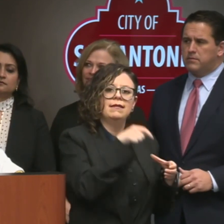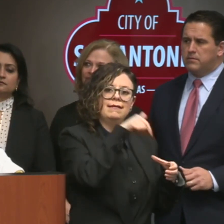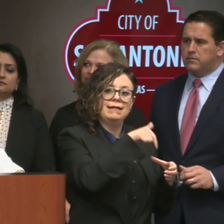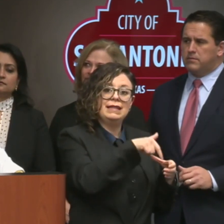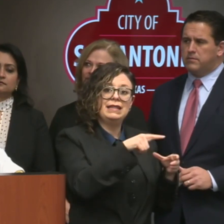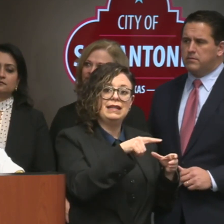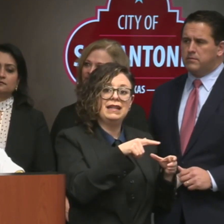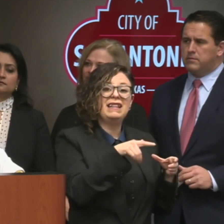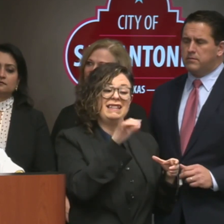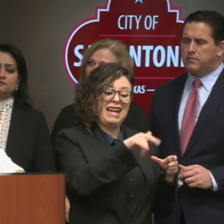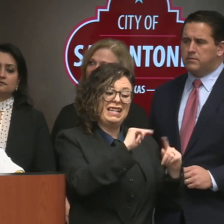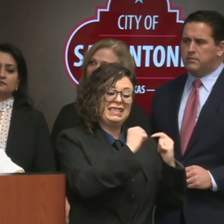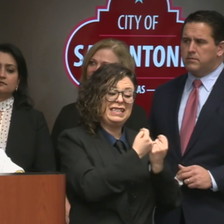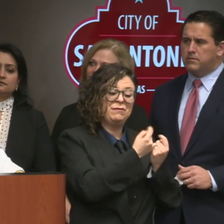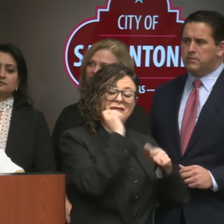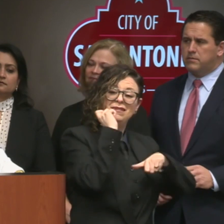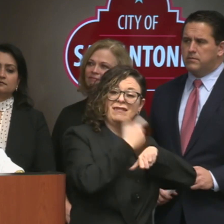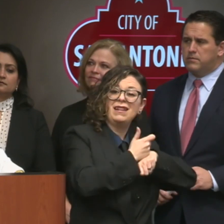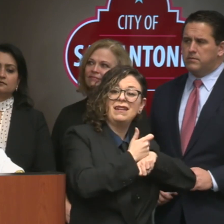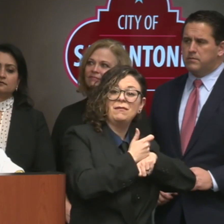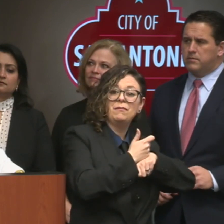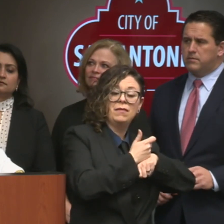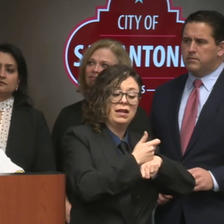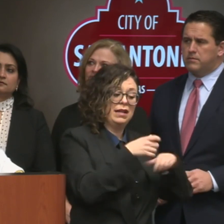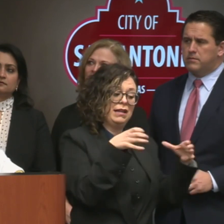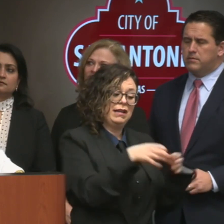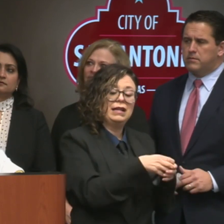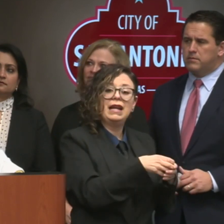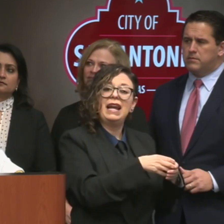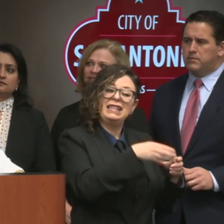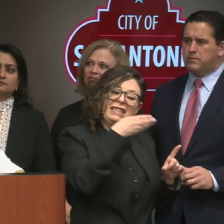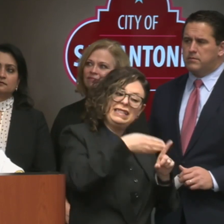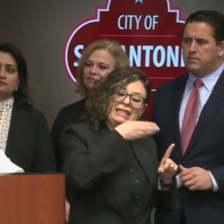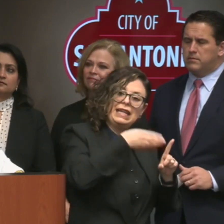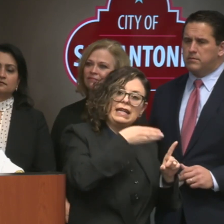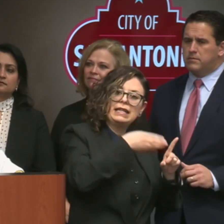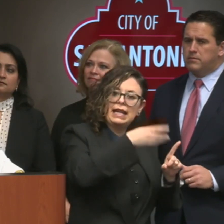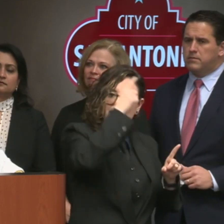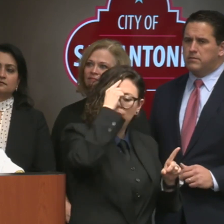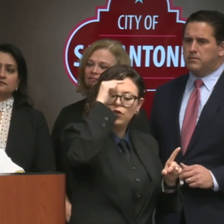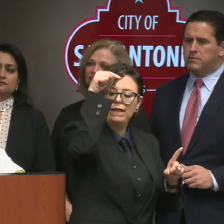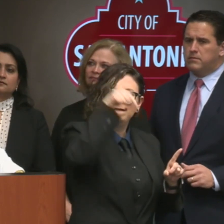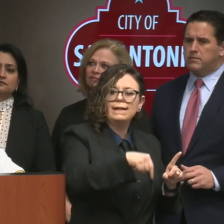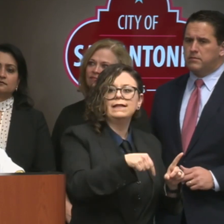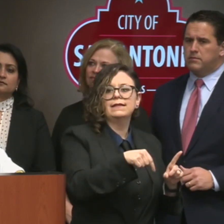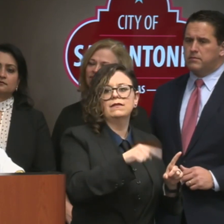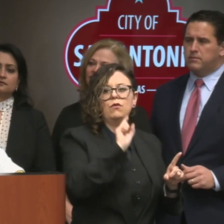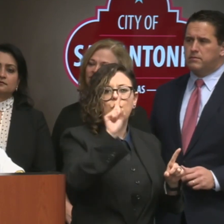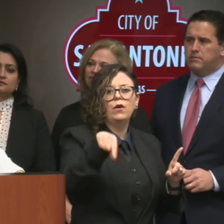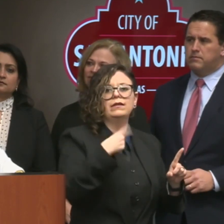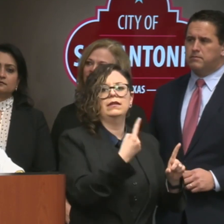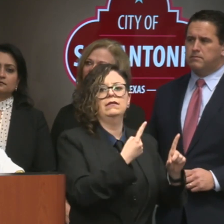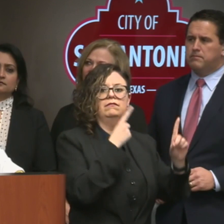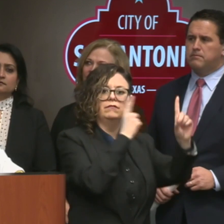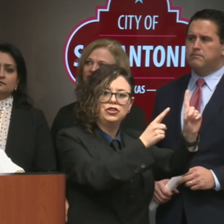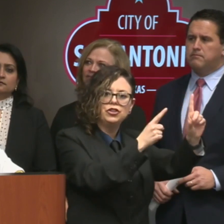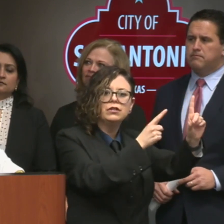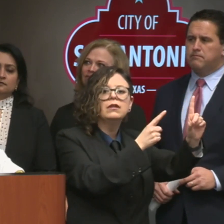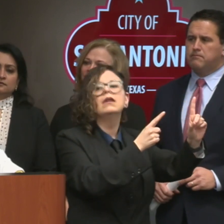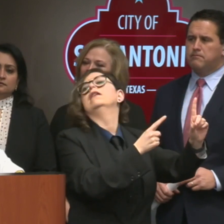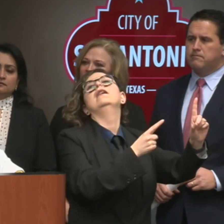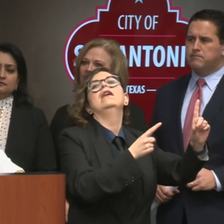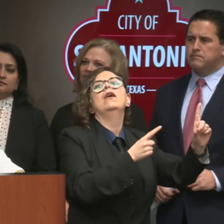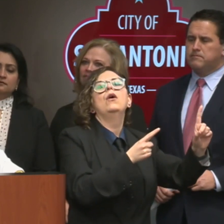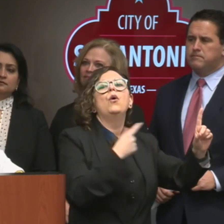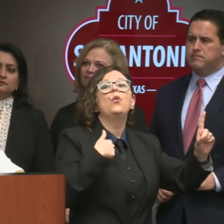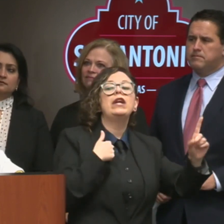place. With the help from the state, this ambulance is dedicated for this mission only. And we stand by, we're